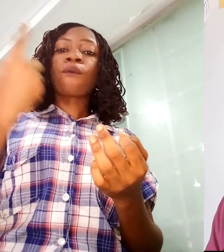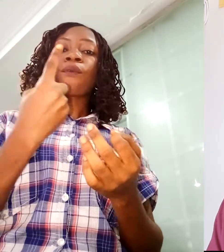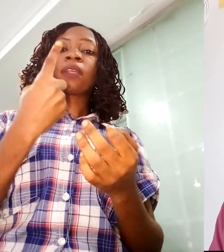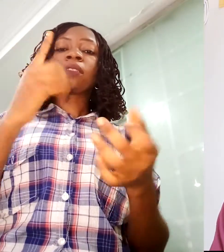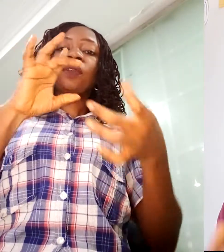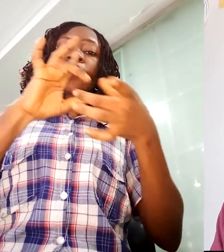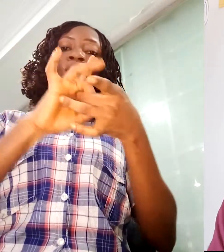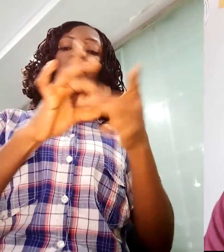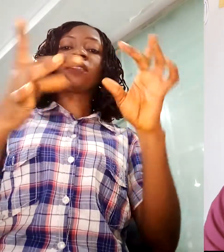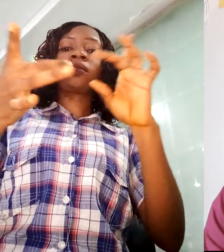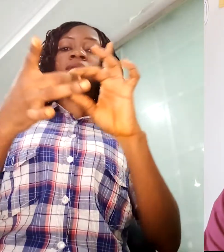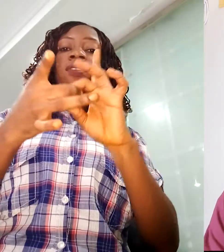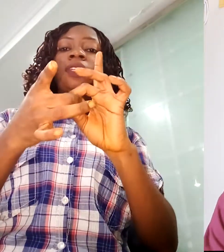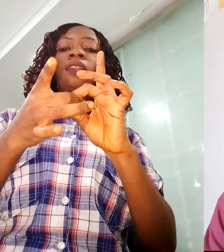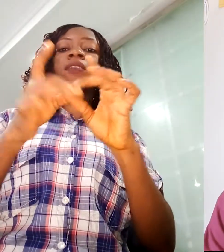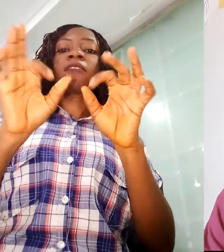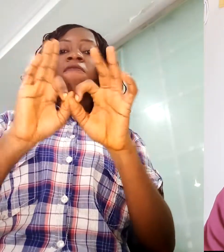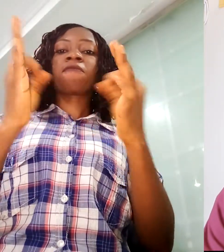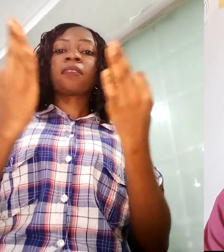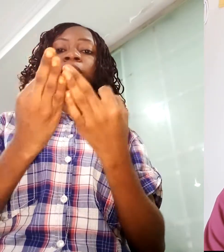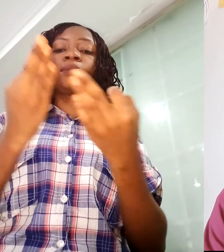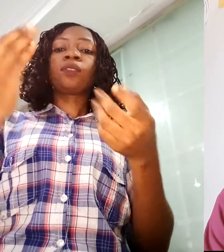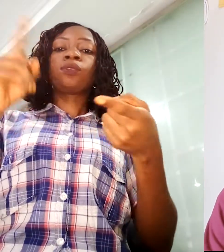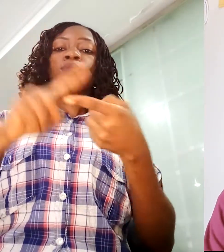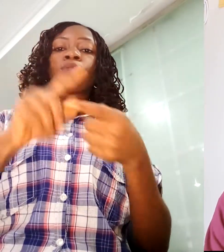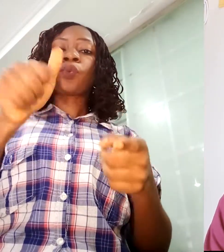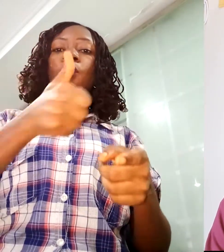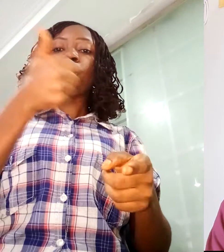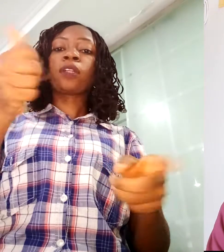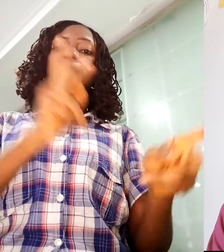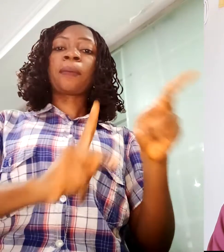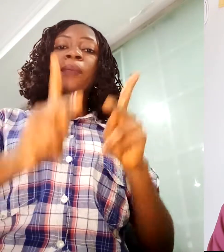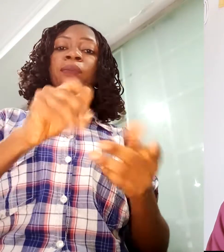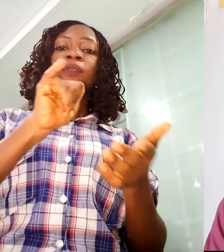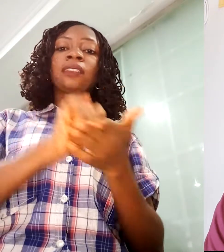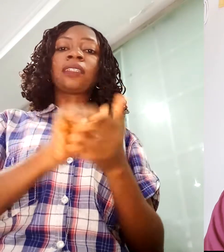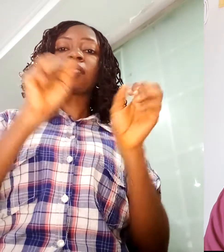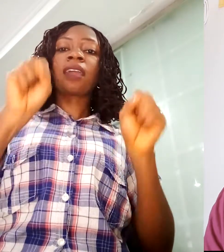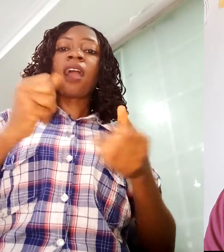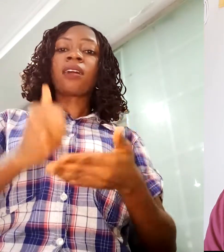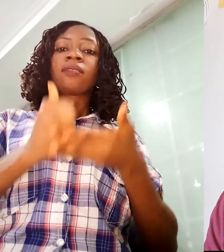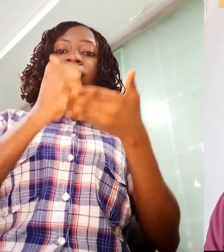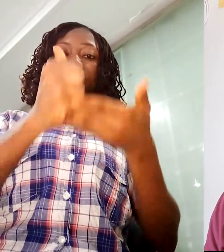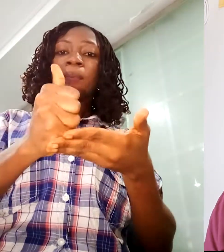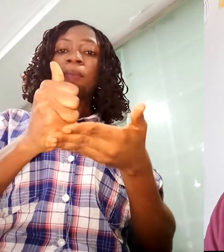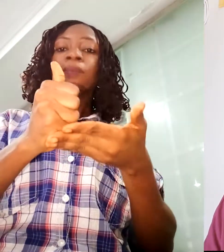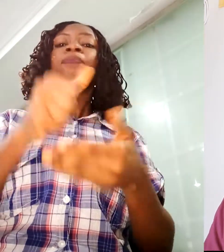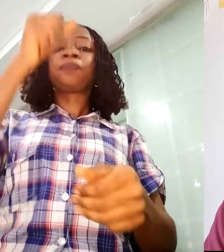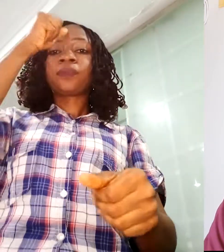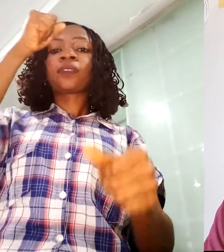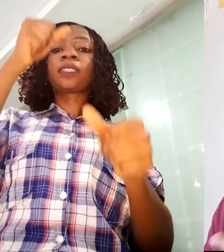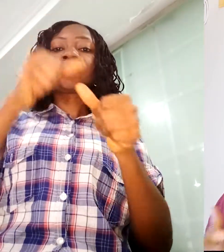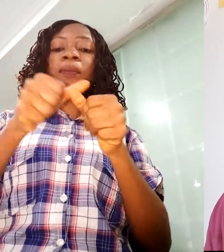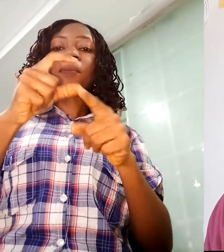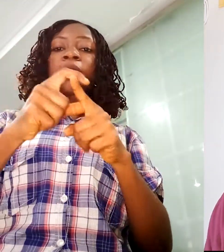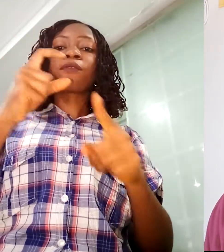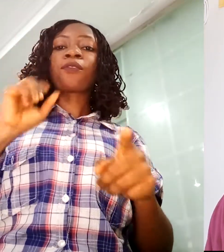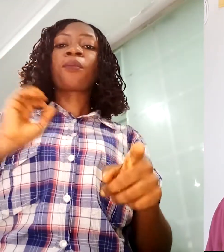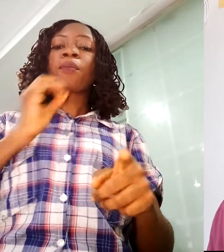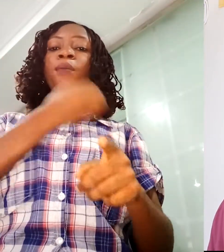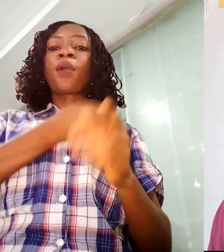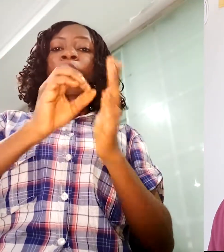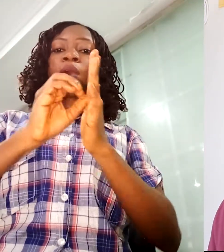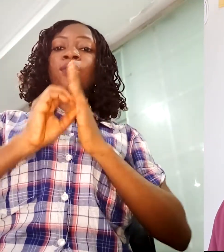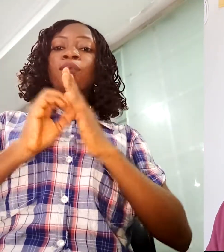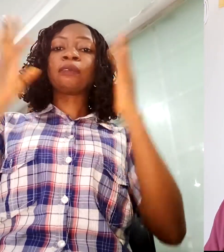position to link the family up to other resources. And remember, from our